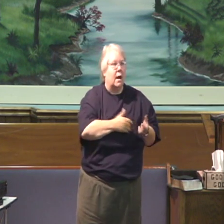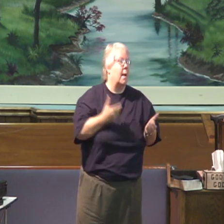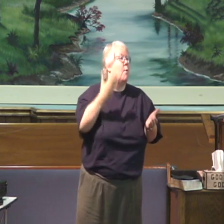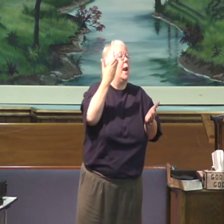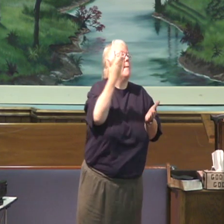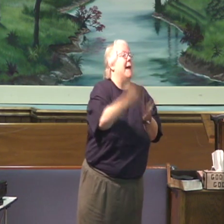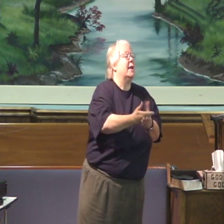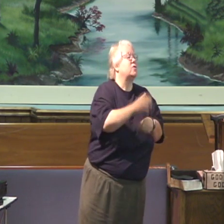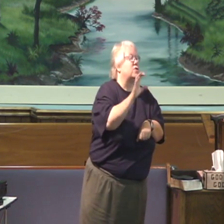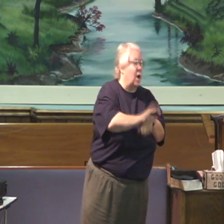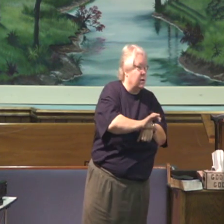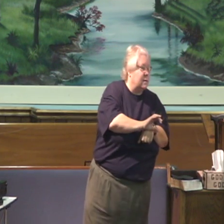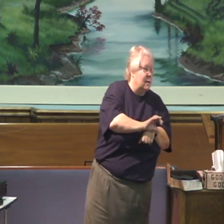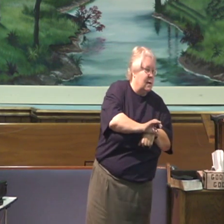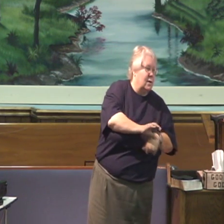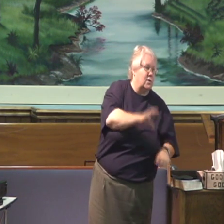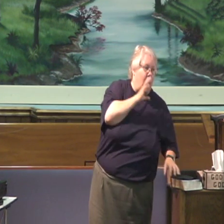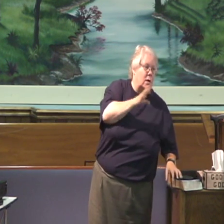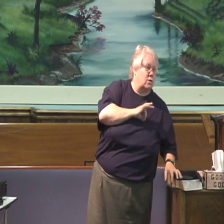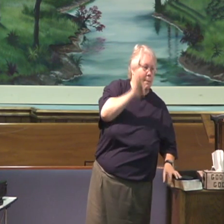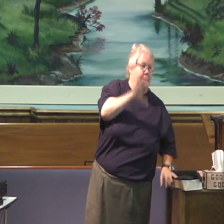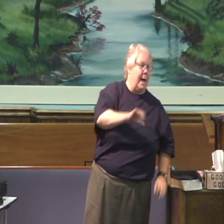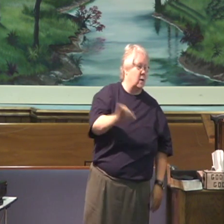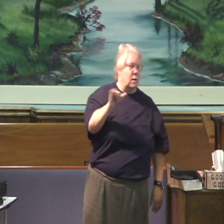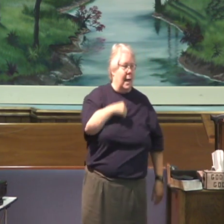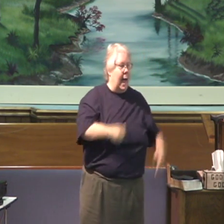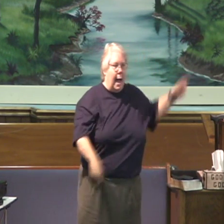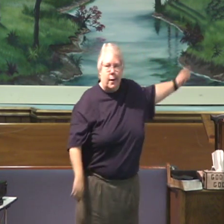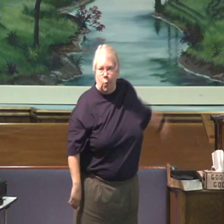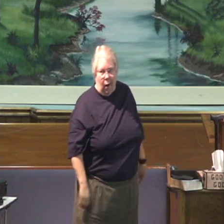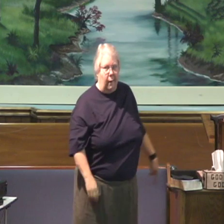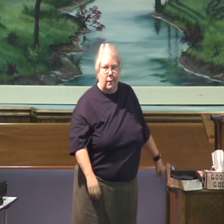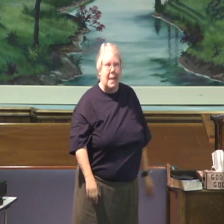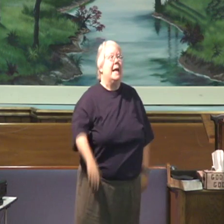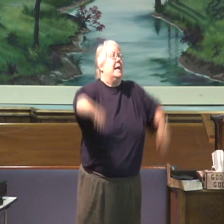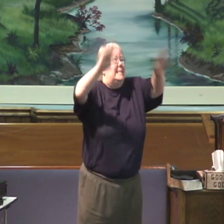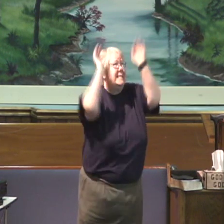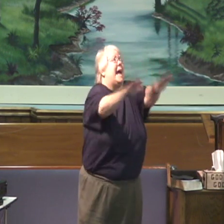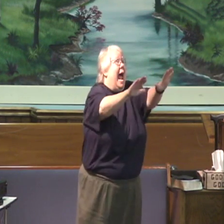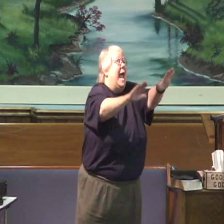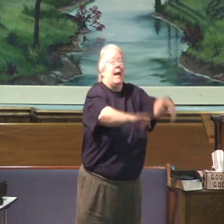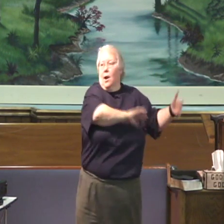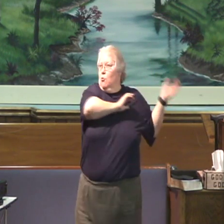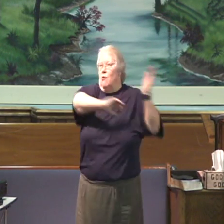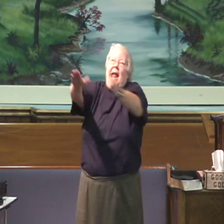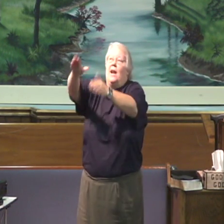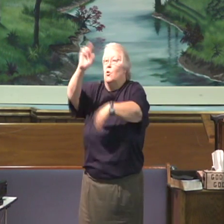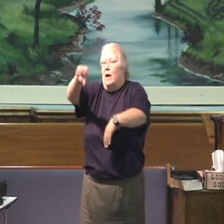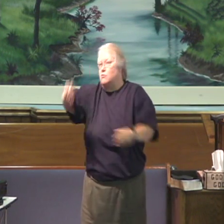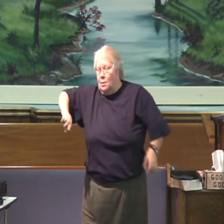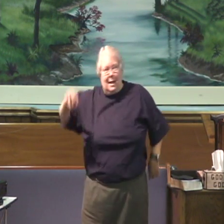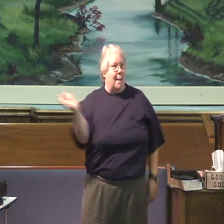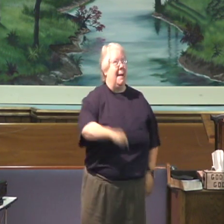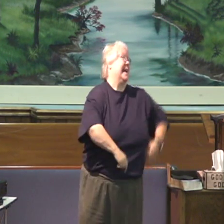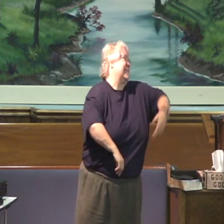And then when I made it to church, talking to my pastor like I do her, they ran and left and came back,